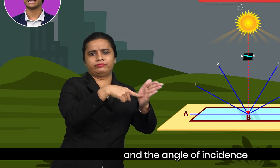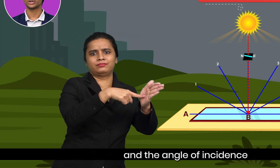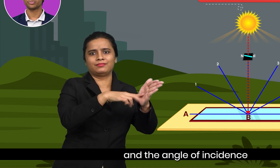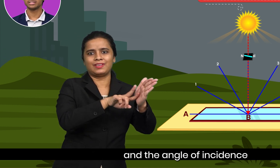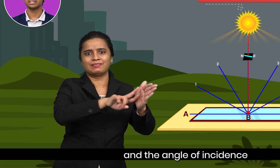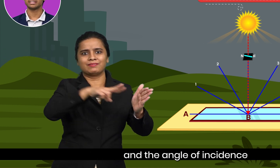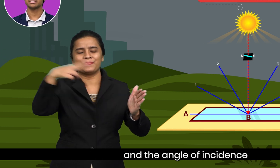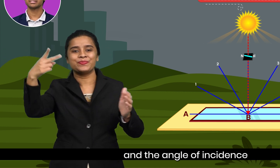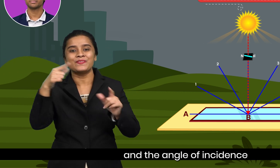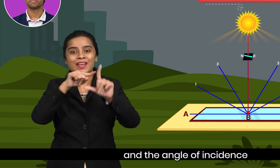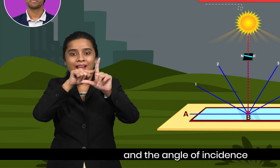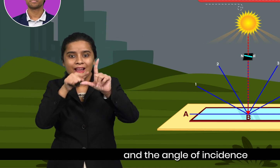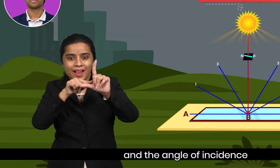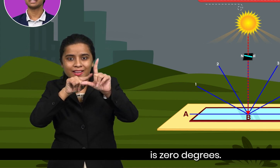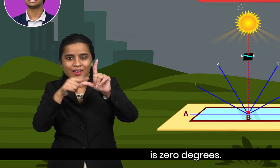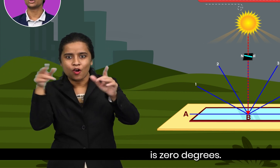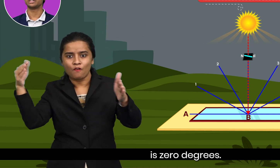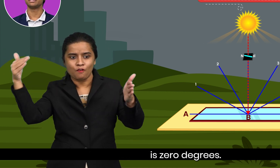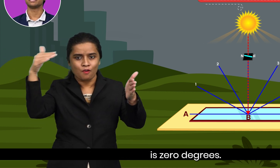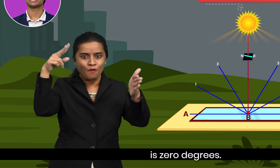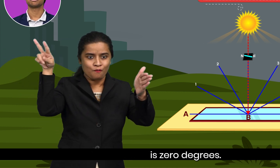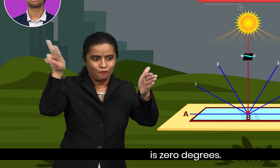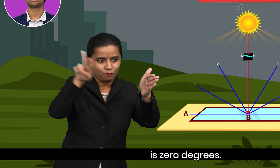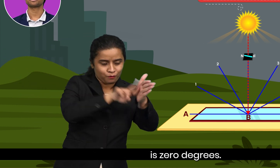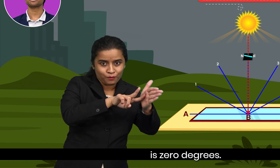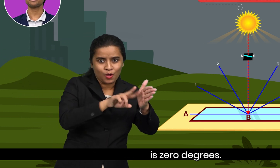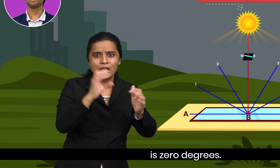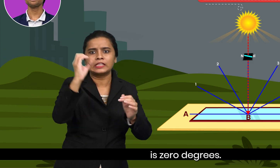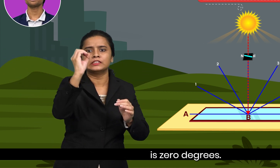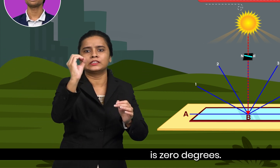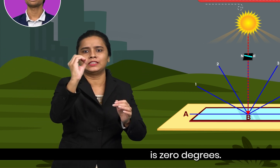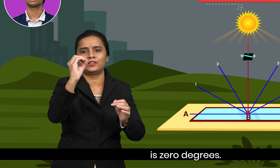Then the angle of incidence is 0 degrees.